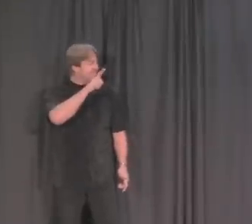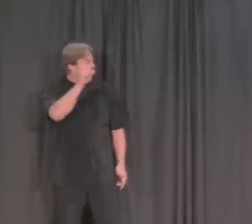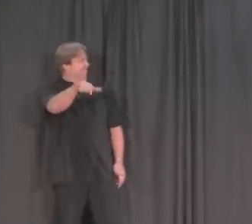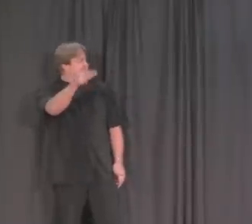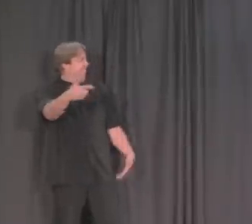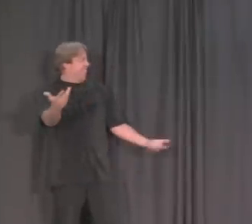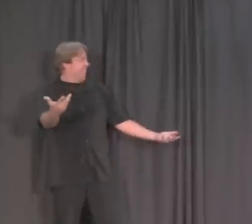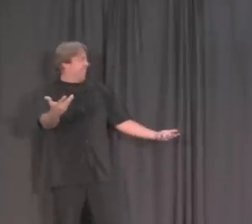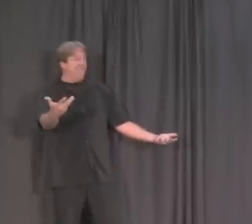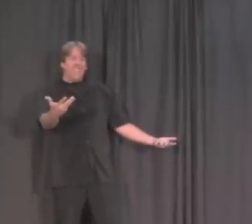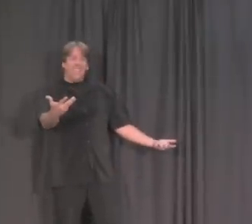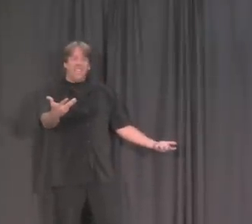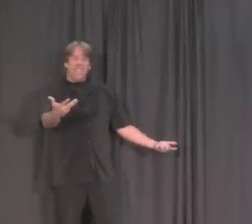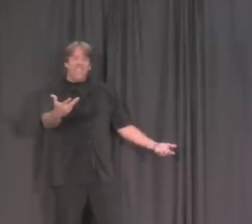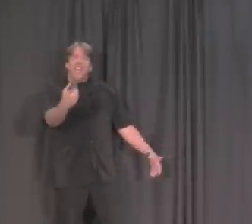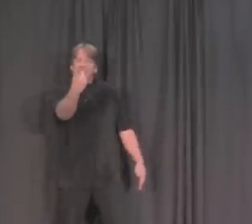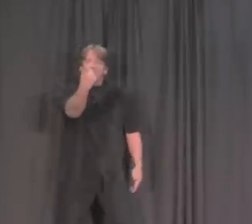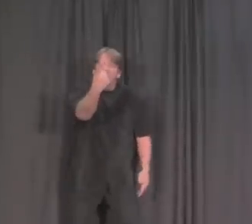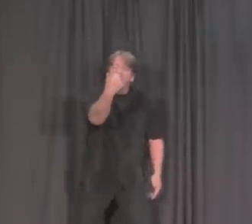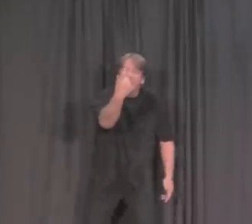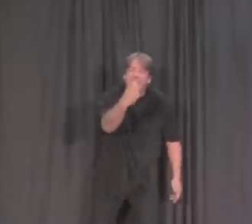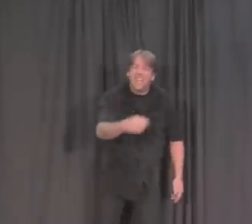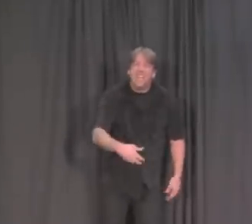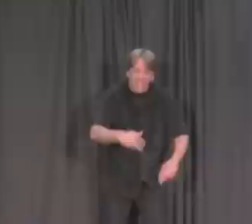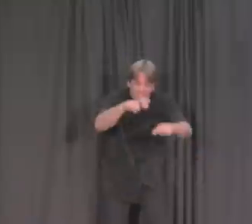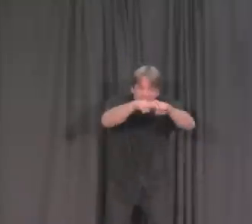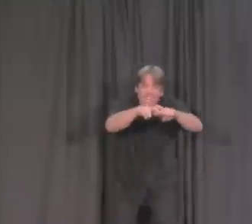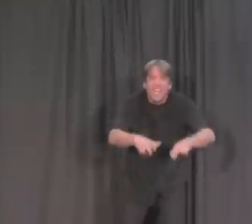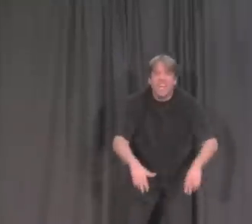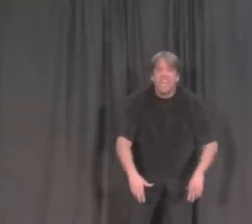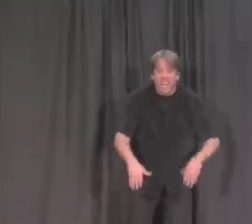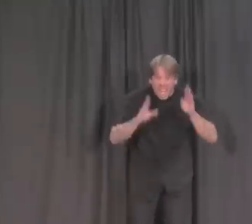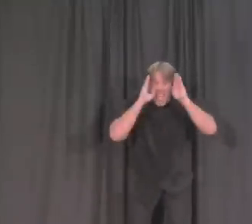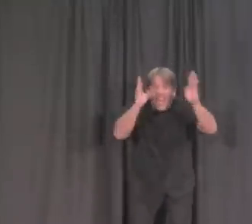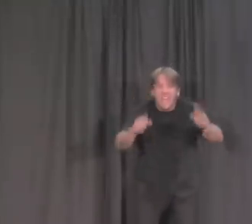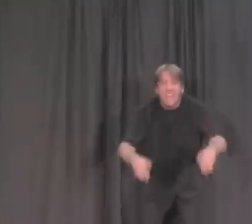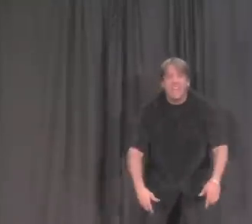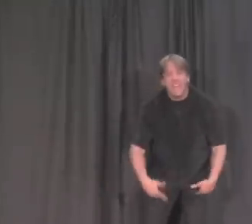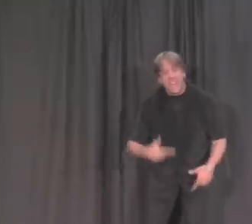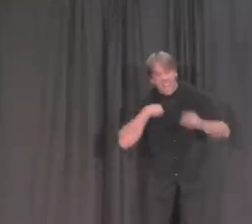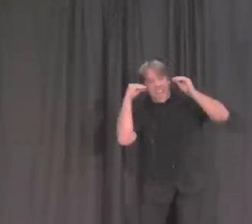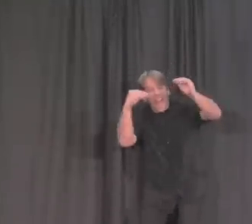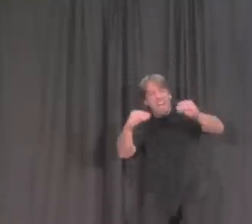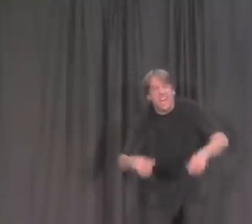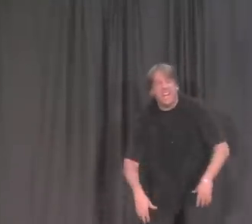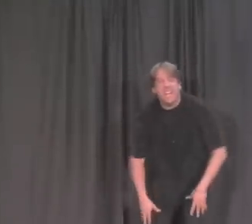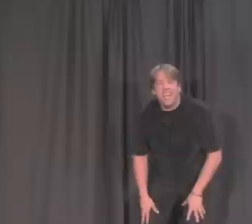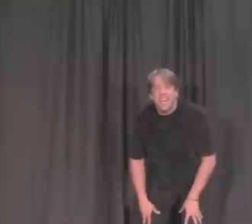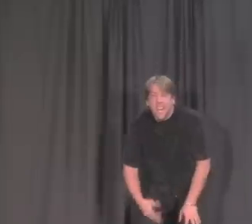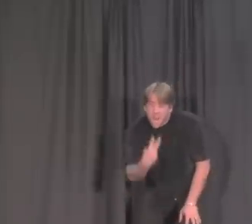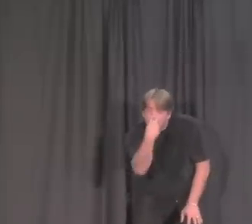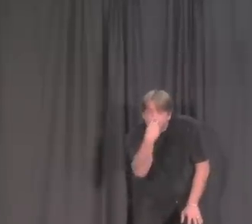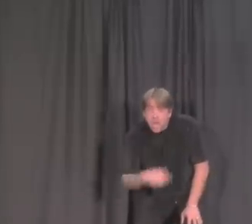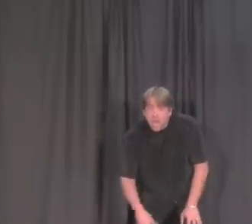he doesn't need speech therapy. Get over here. Sit down. Pay attention. I'll teach you.